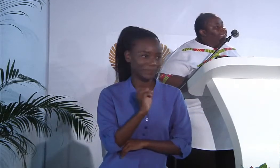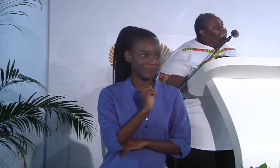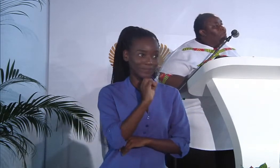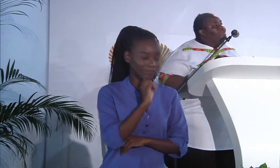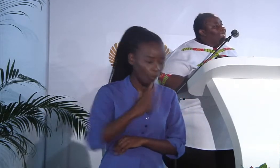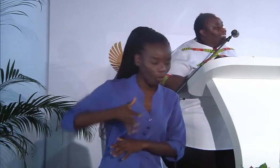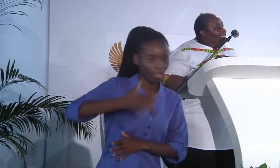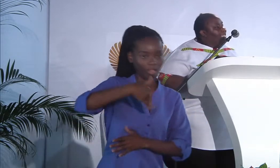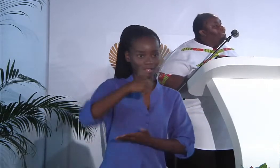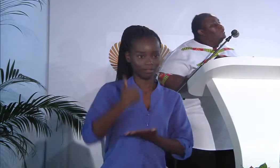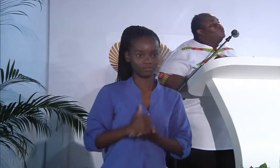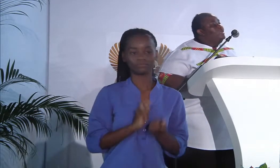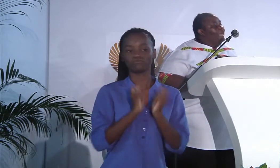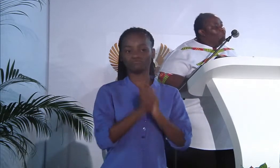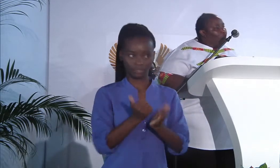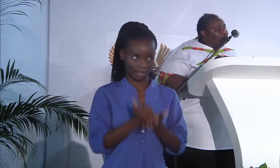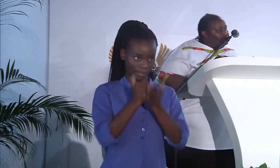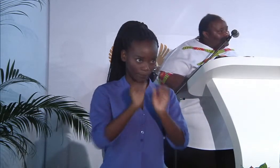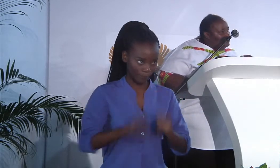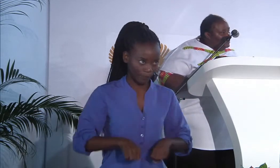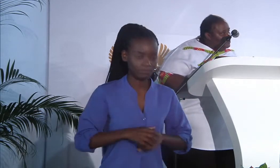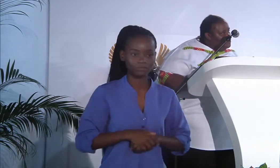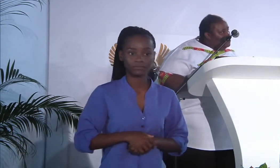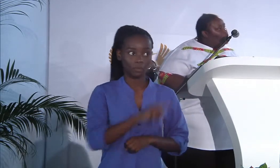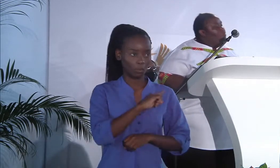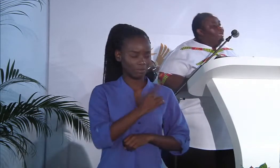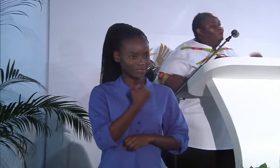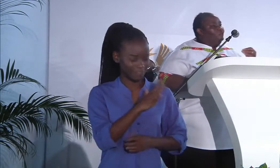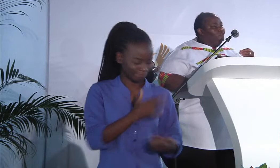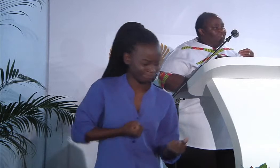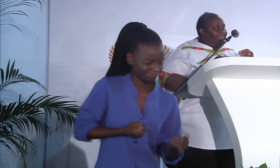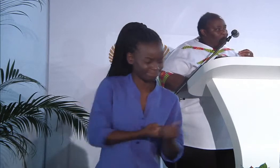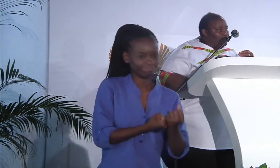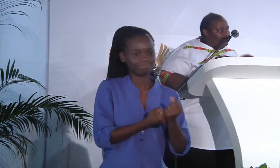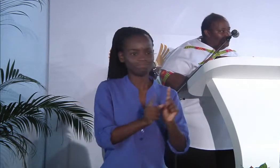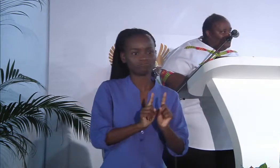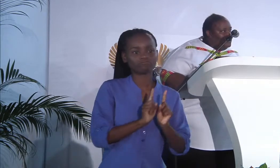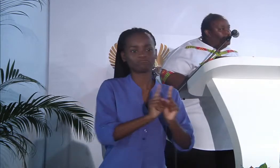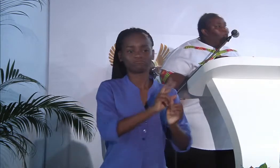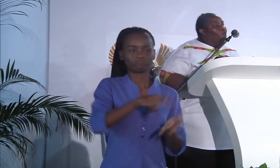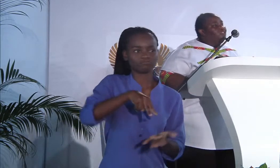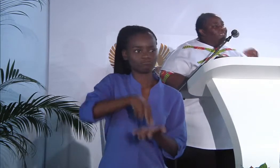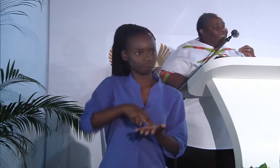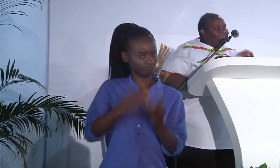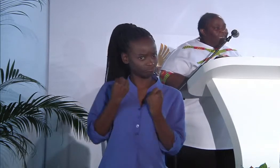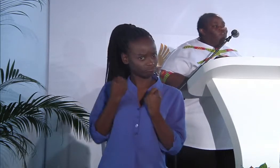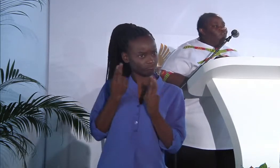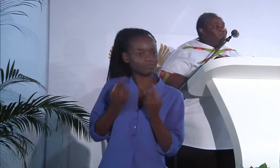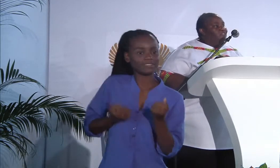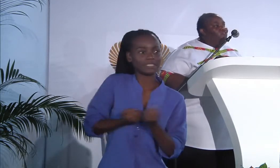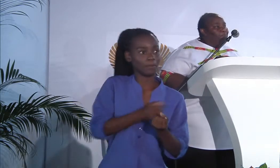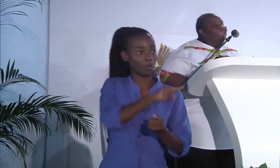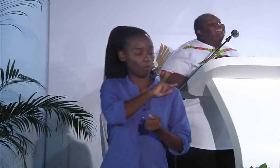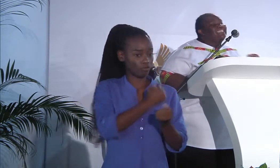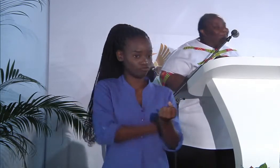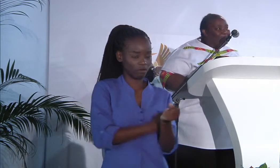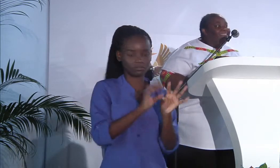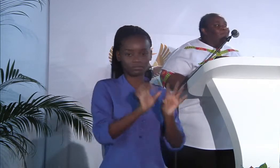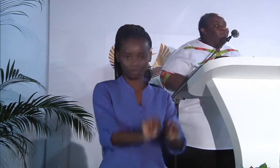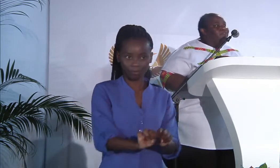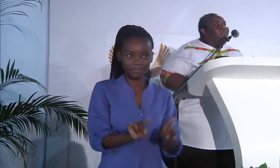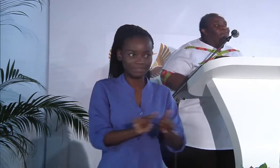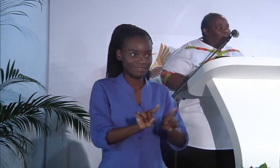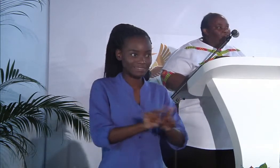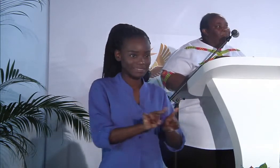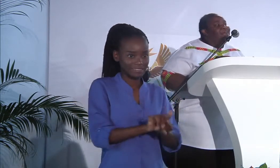behind. We are saying we are going to be with you, we are going to stand with you, because drug use must stop and substance